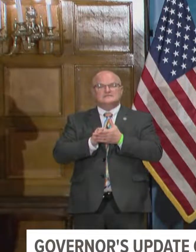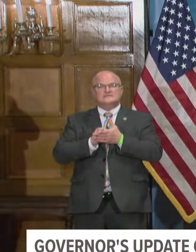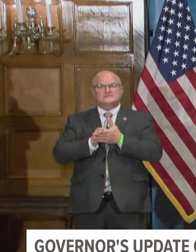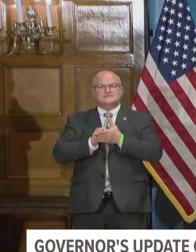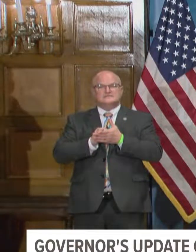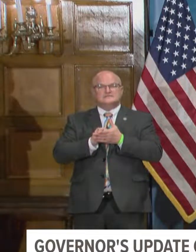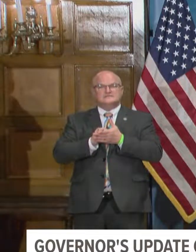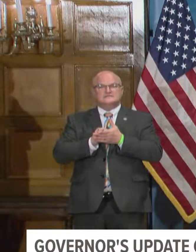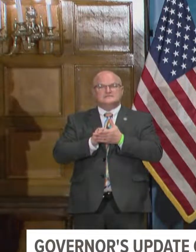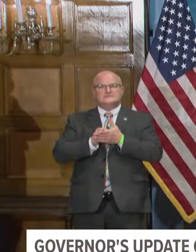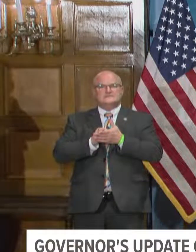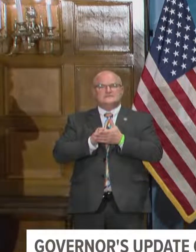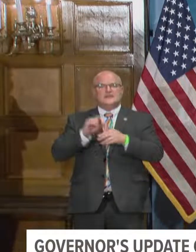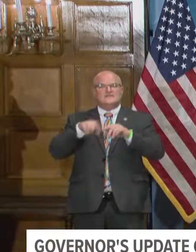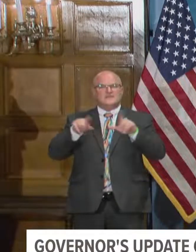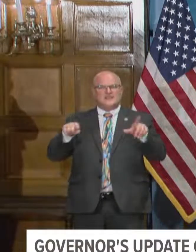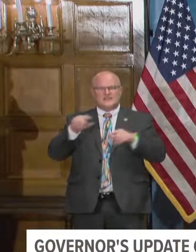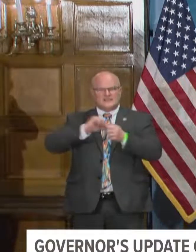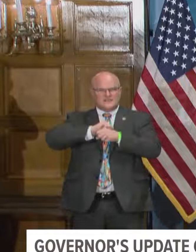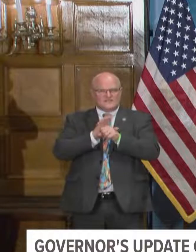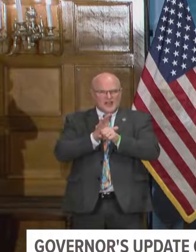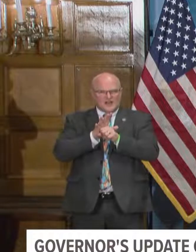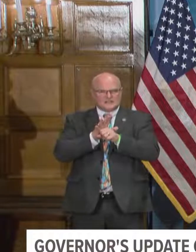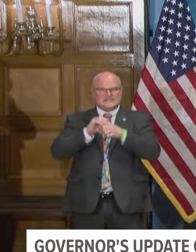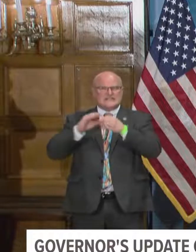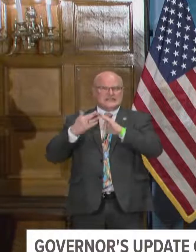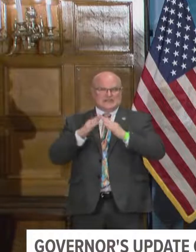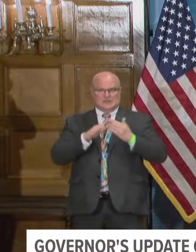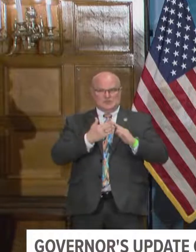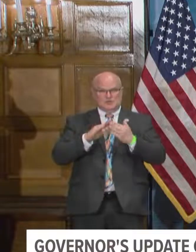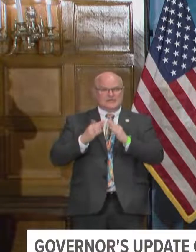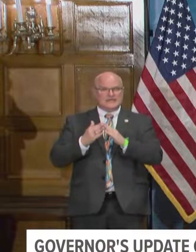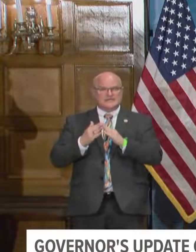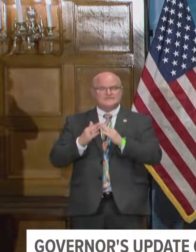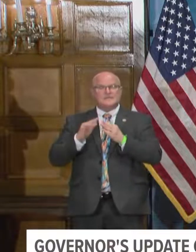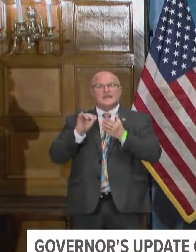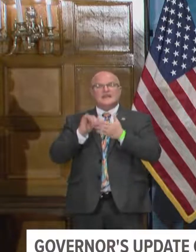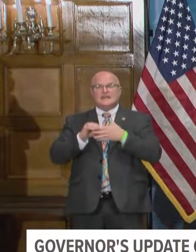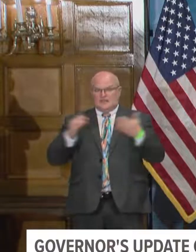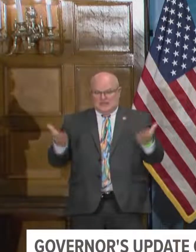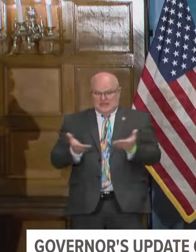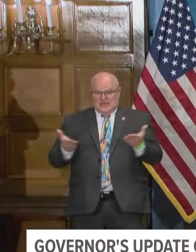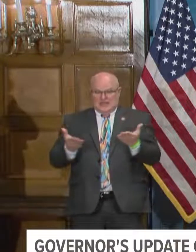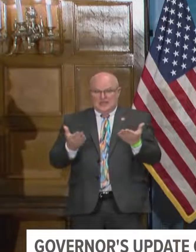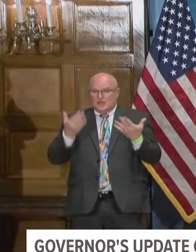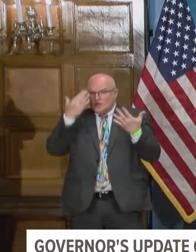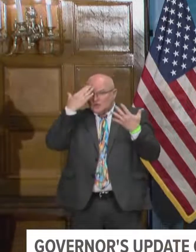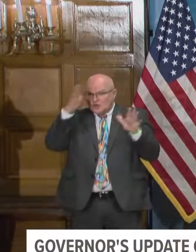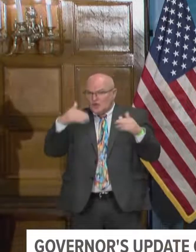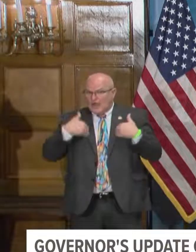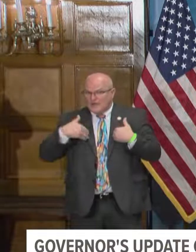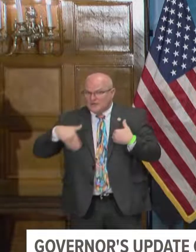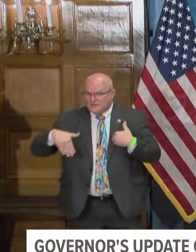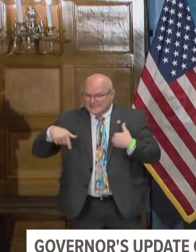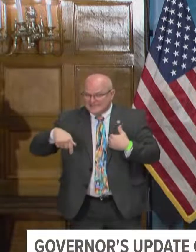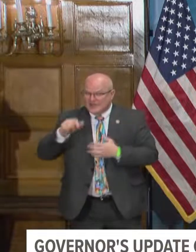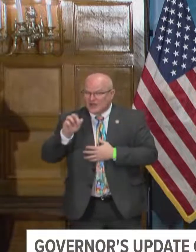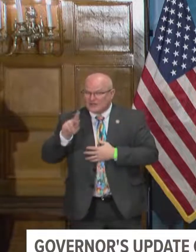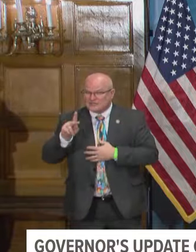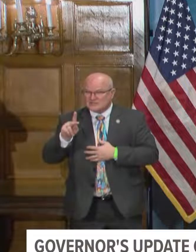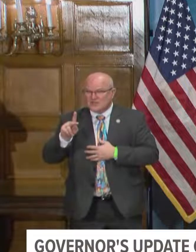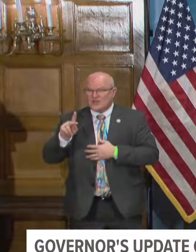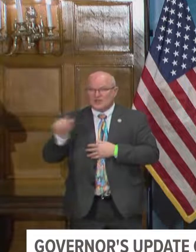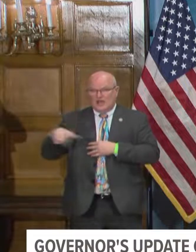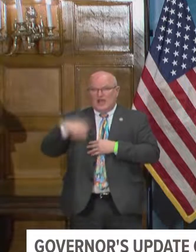of variant viruses in the communities. They are here. We don't know that we have them yet here in Arkansas. I suspect they